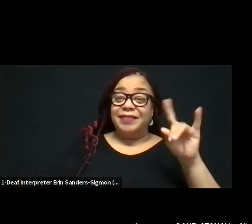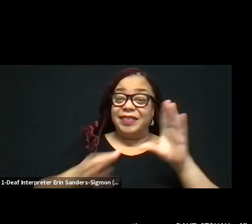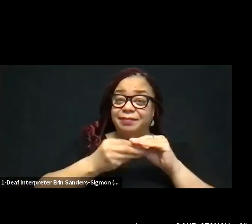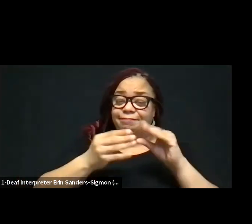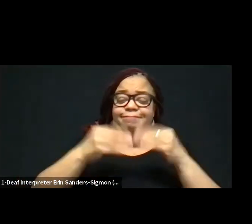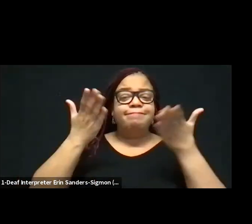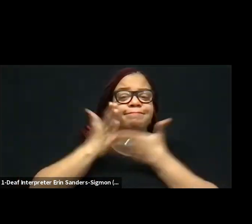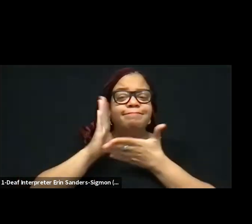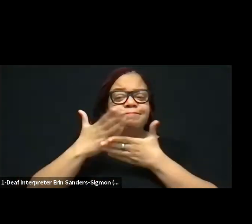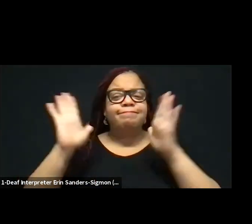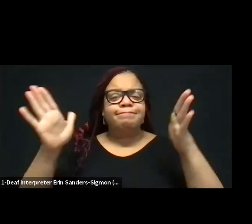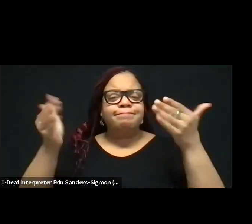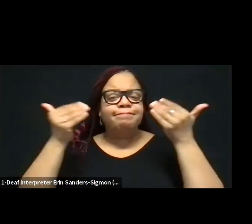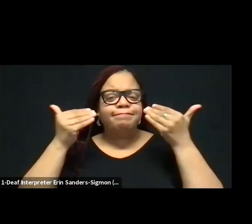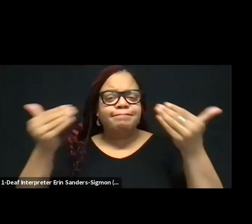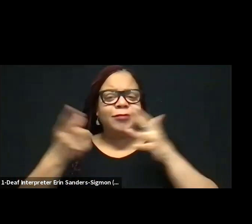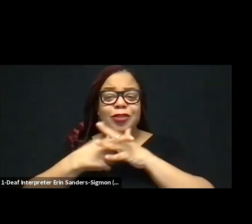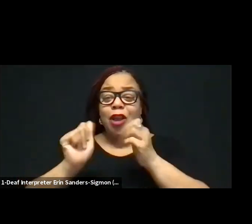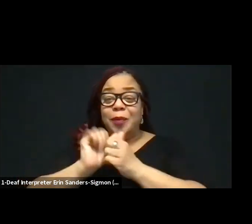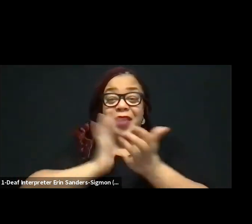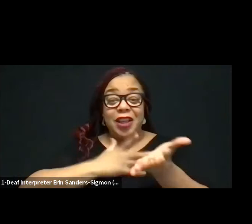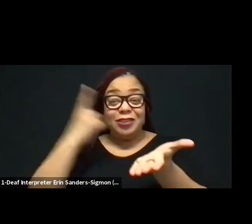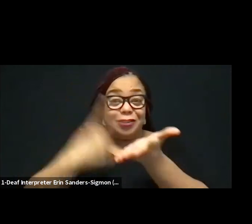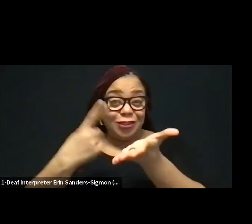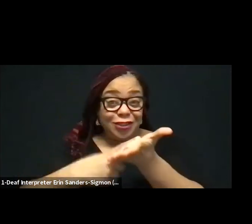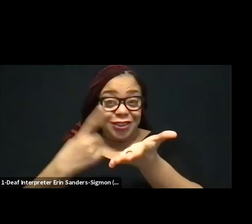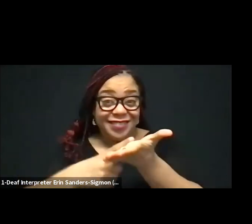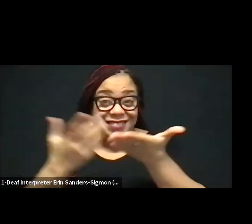order of speakers for this question,